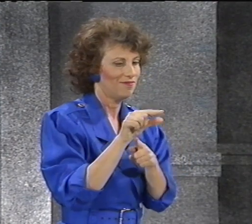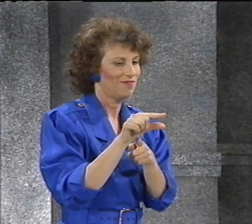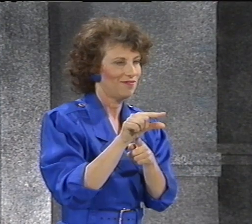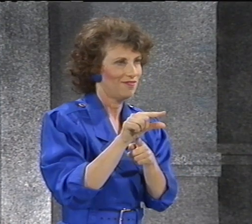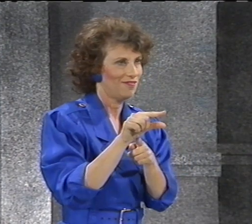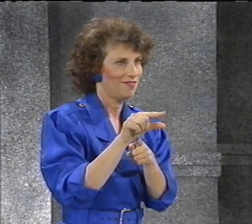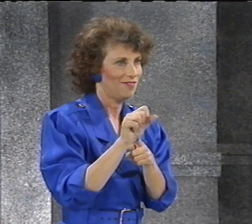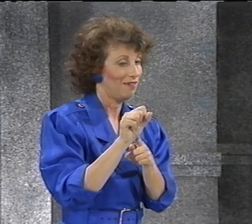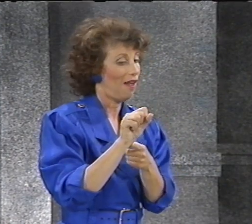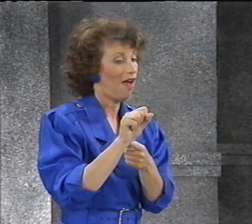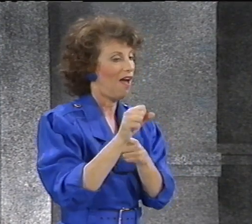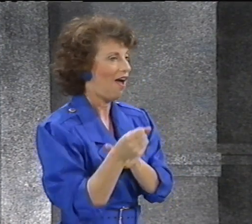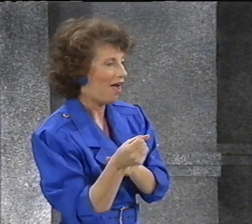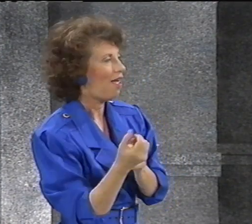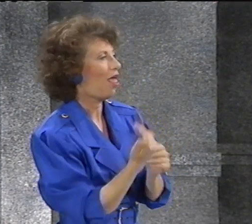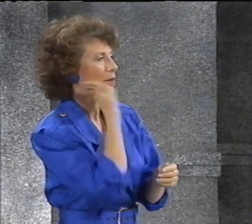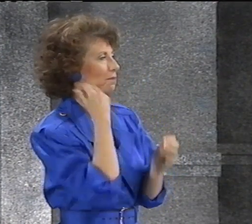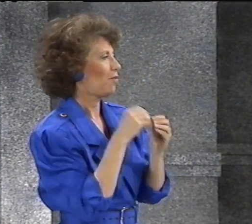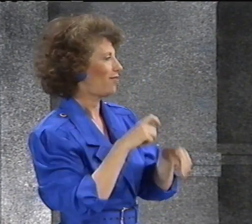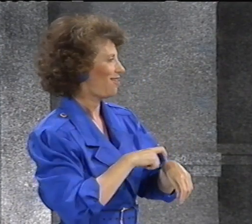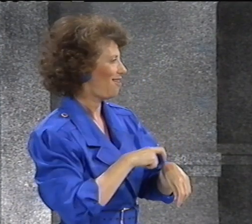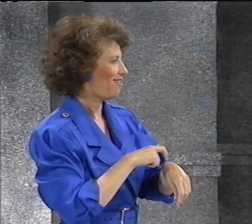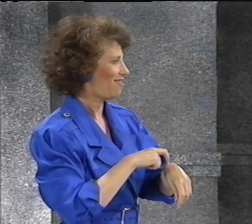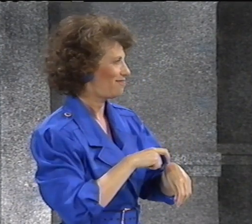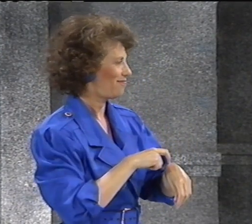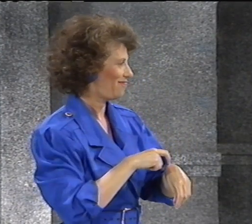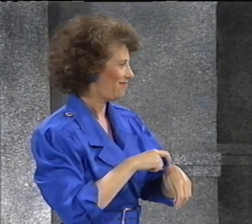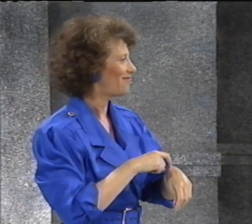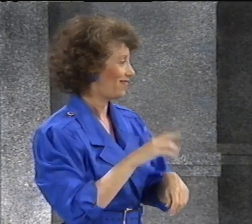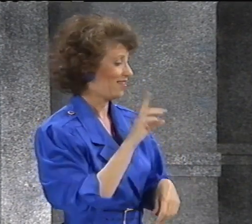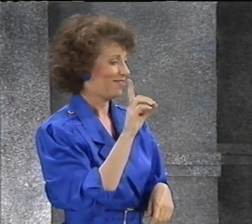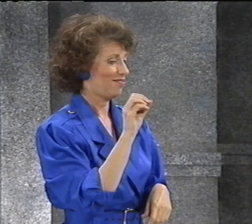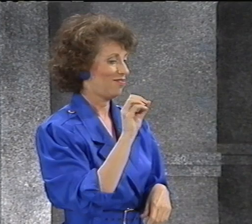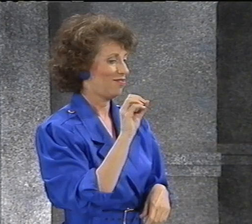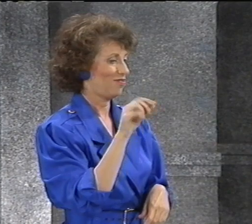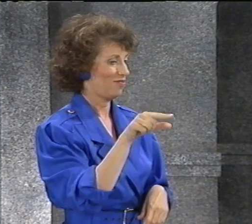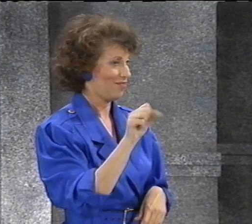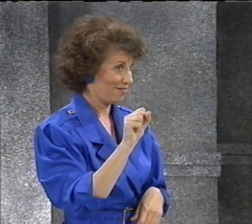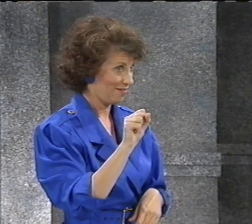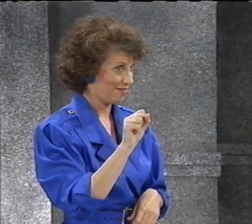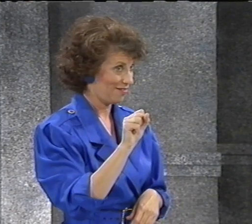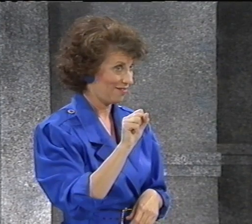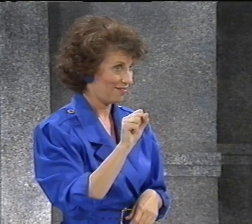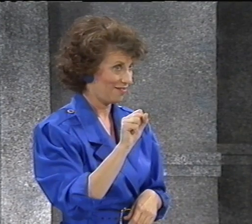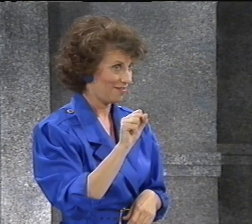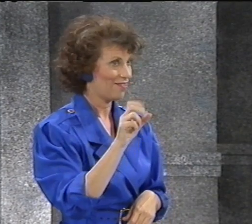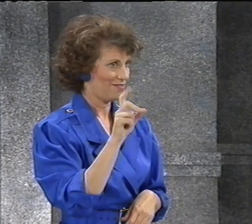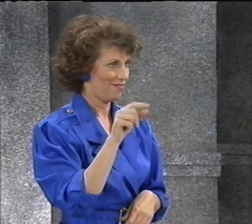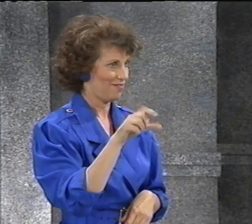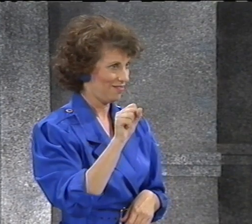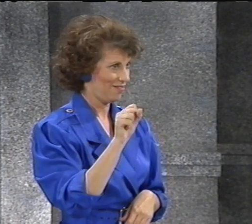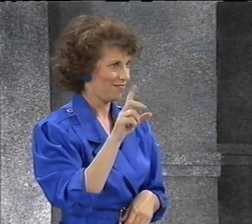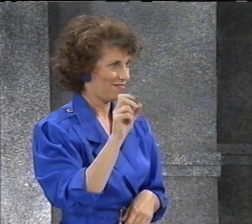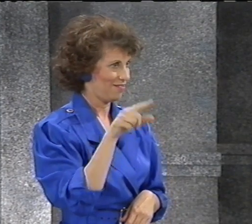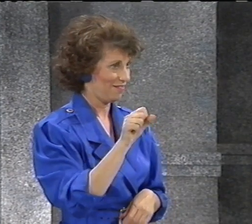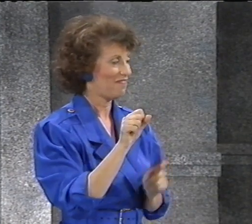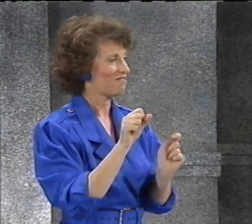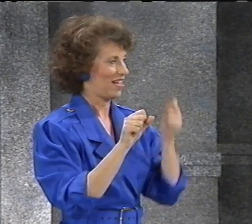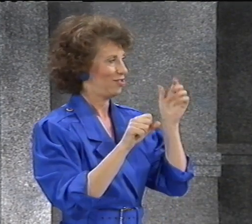It's really faster facing forward, but turning the G to the side so it's flat takes up more time, but it's